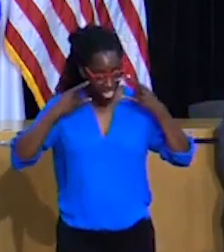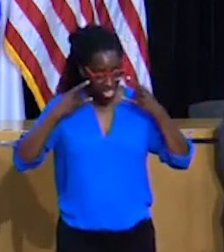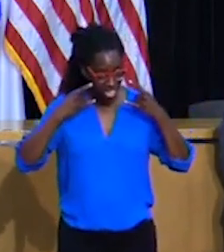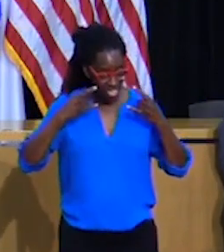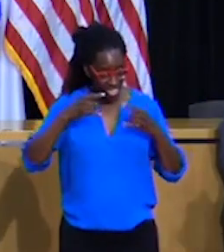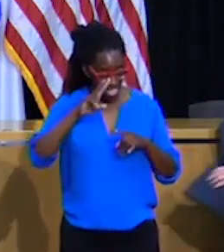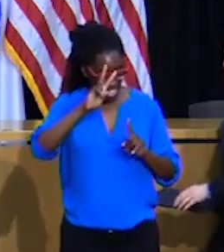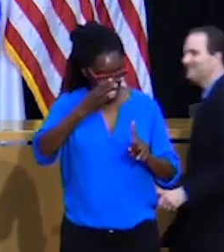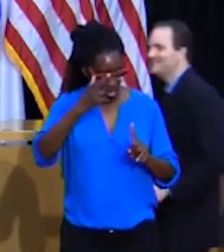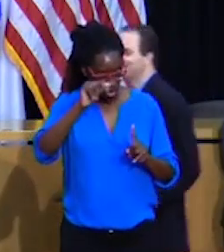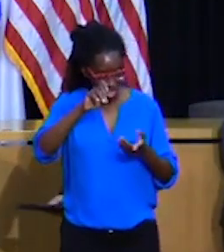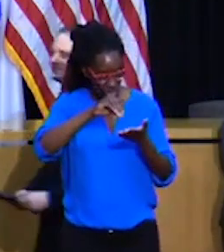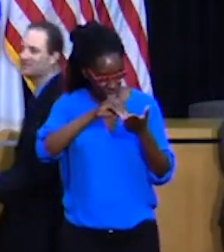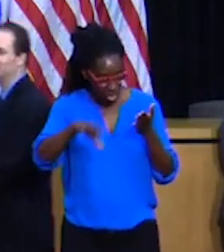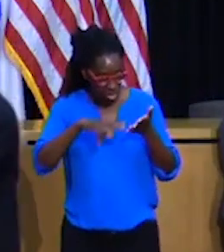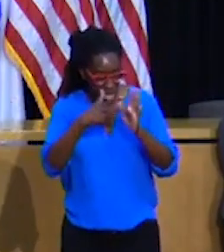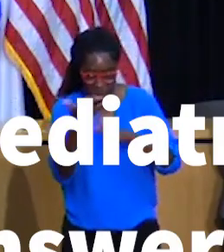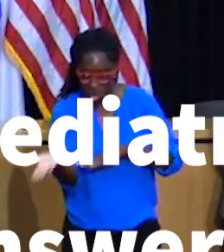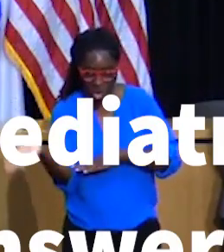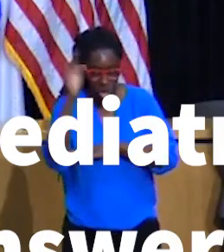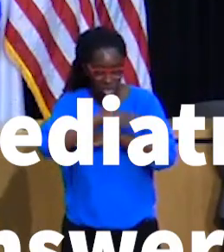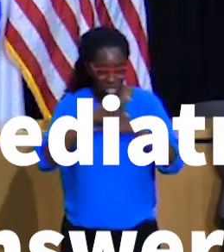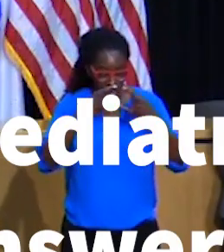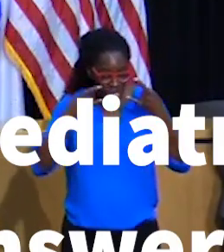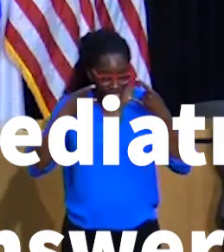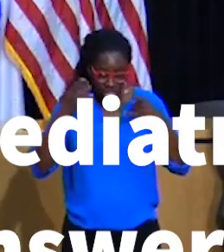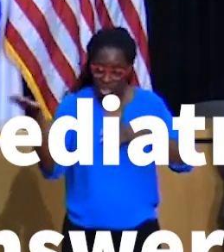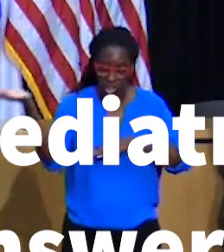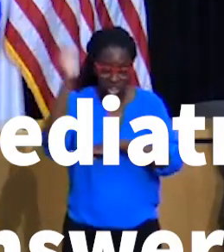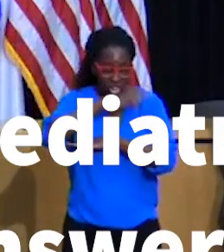you like the pediatrician to speak to that?